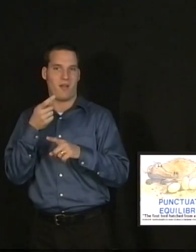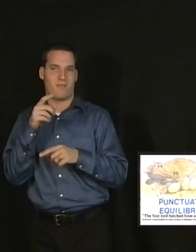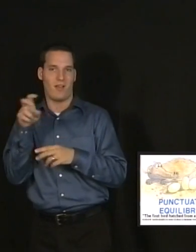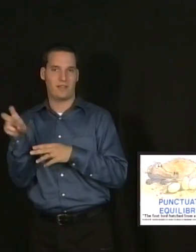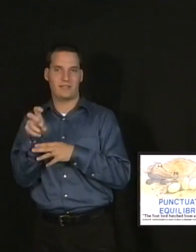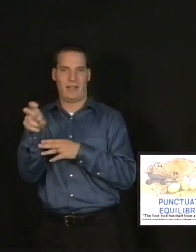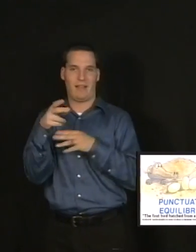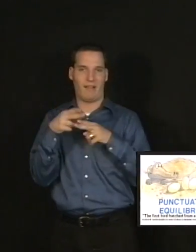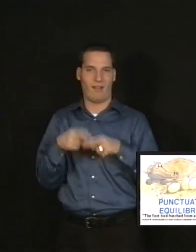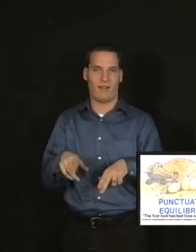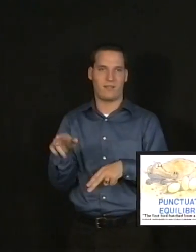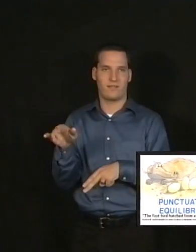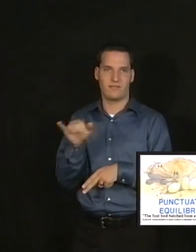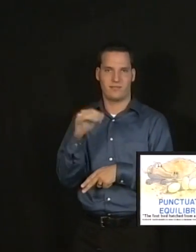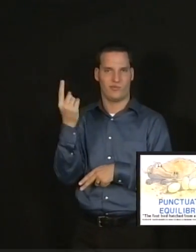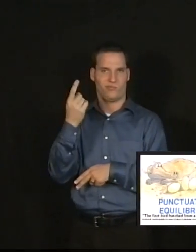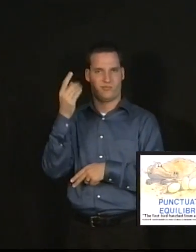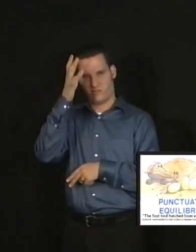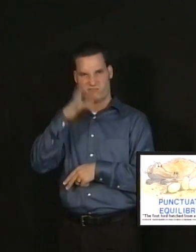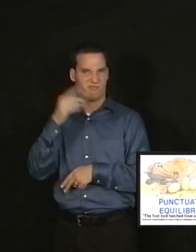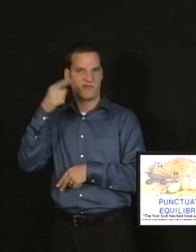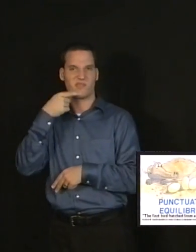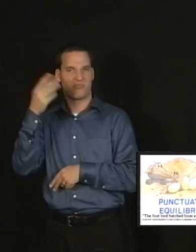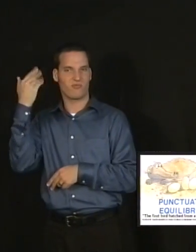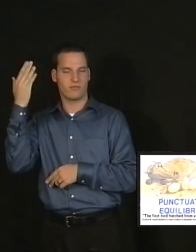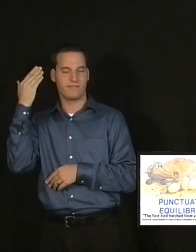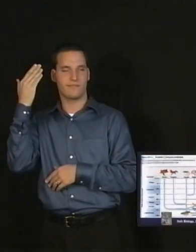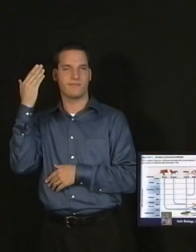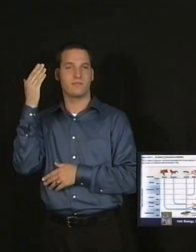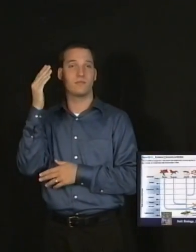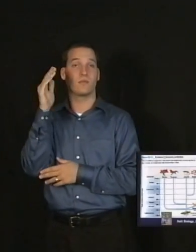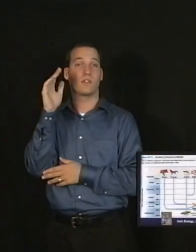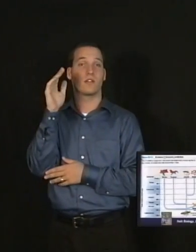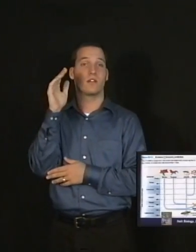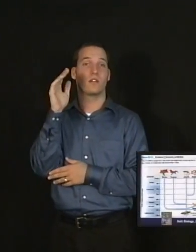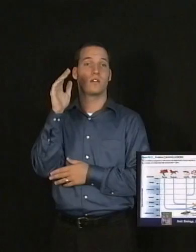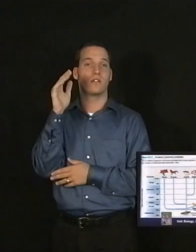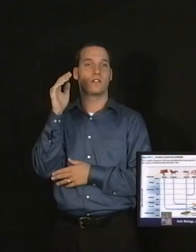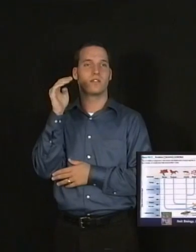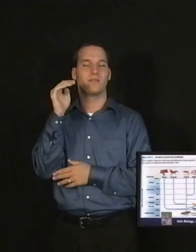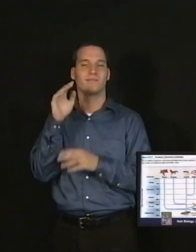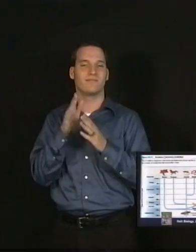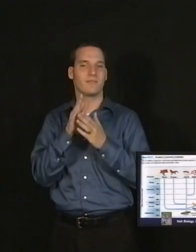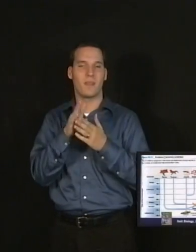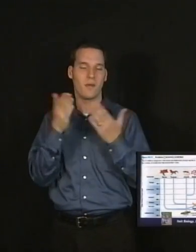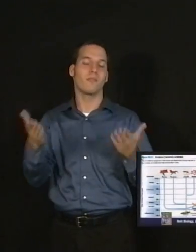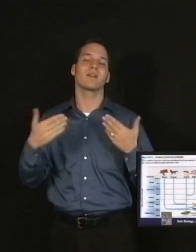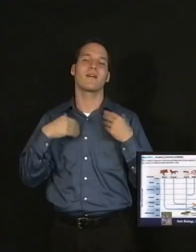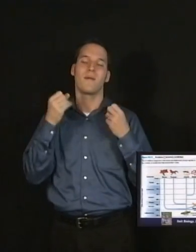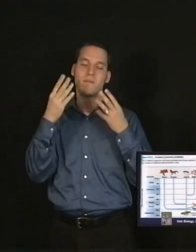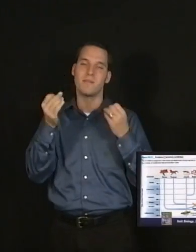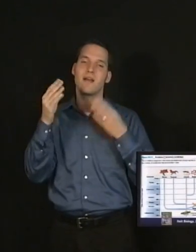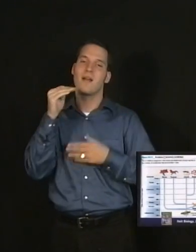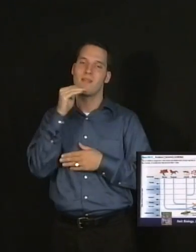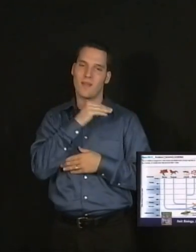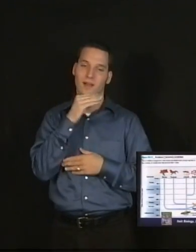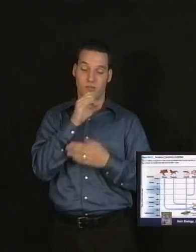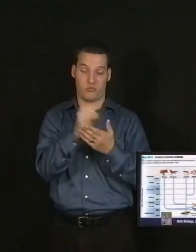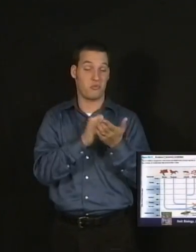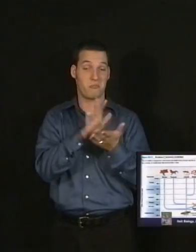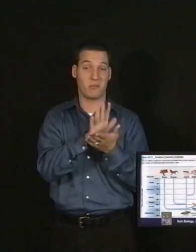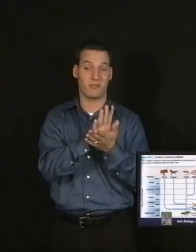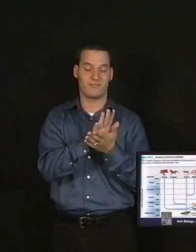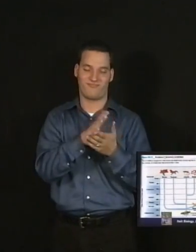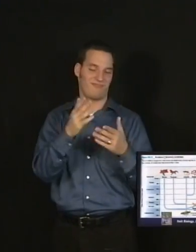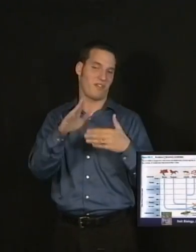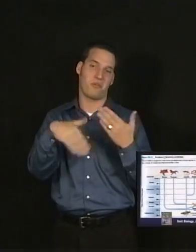egg, like Goldschmidt said. The trees of life in the textbooks are pure imagination. They didn't happen, folks. They drew it on paper, and that's